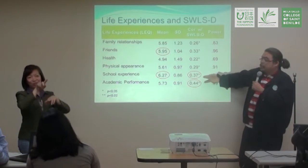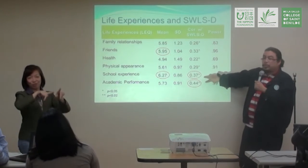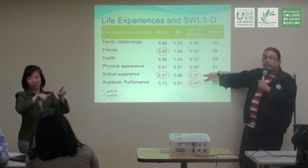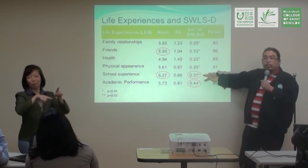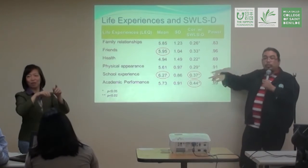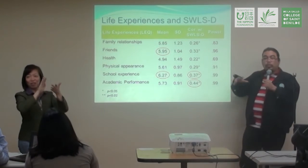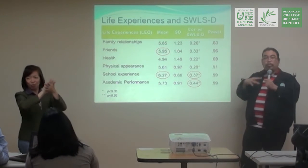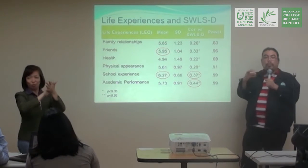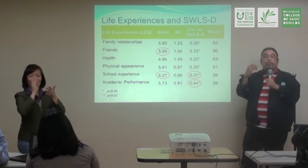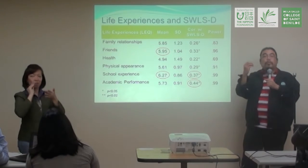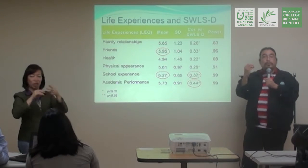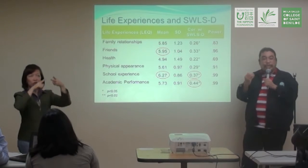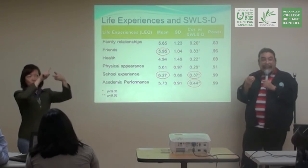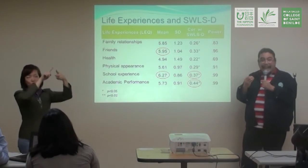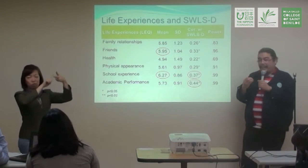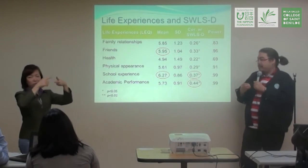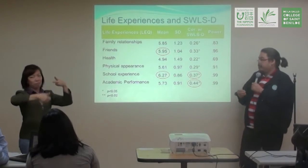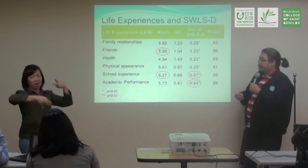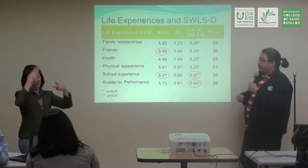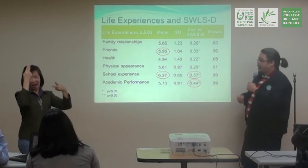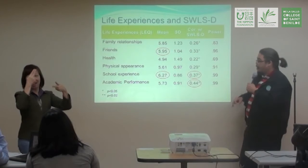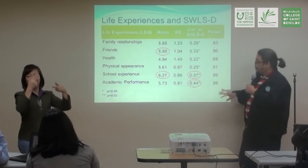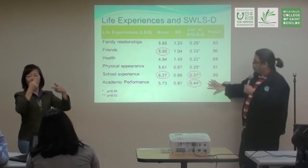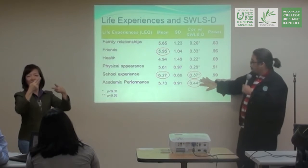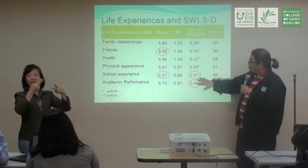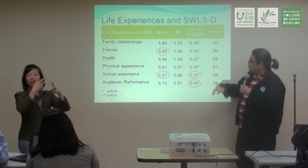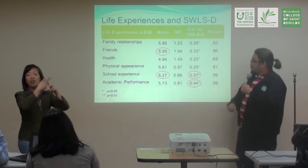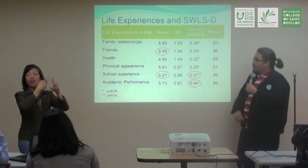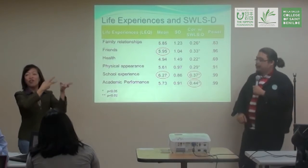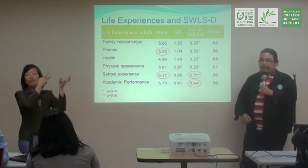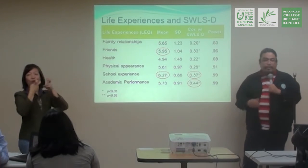experience, these are the two most high. Okay?